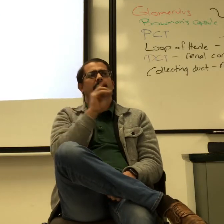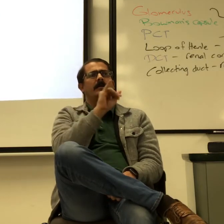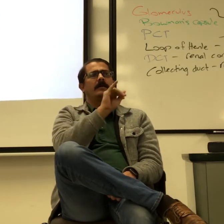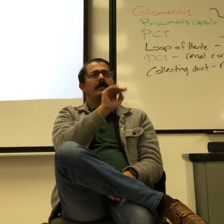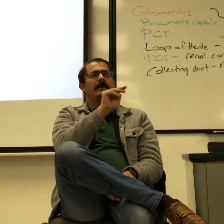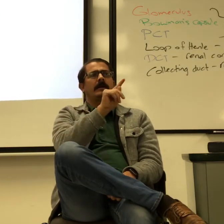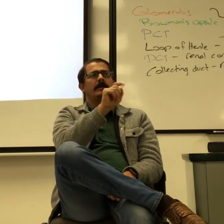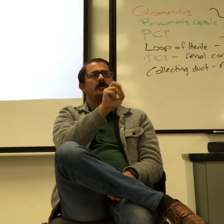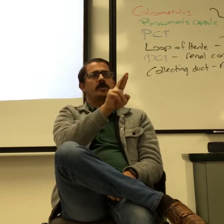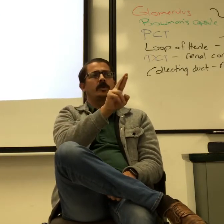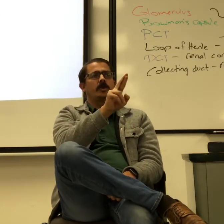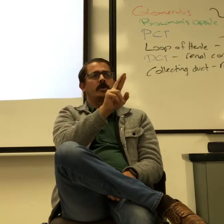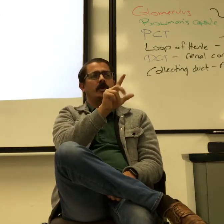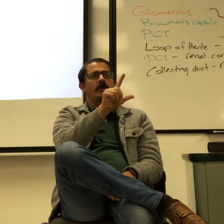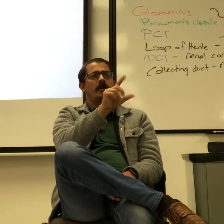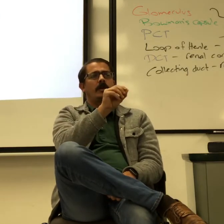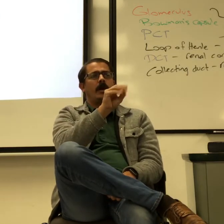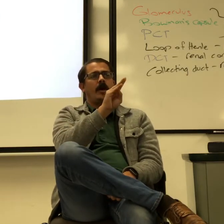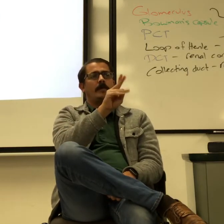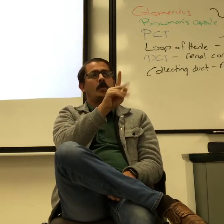Interlobular.